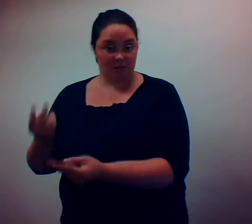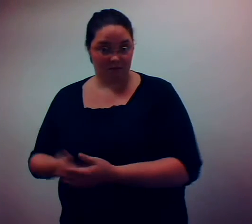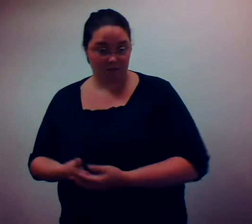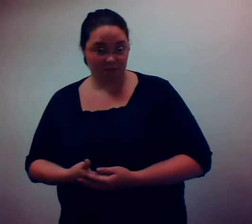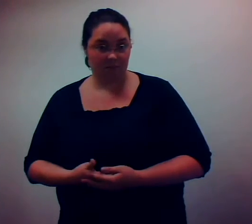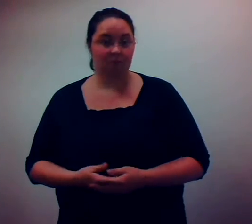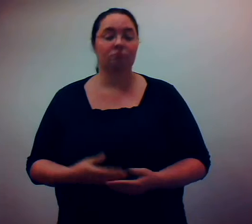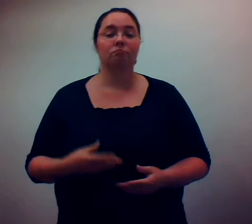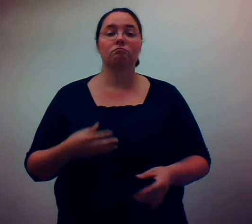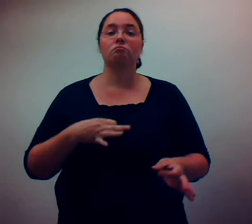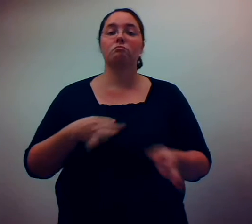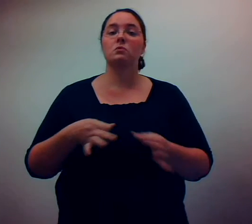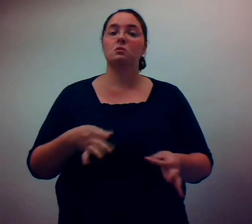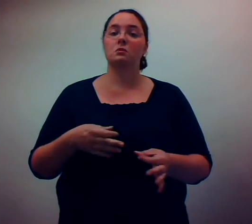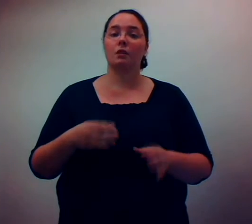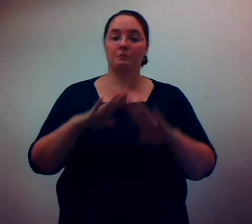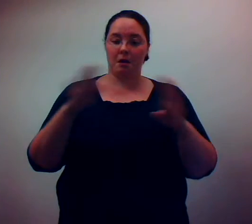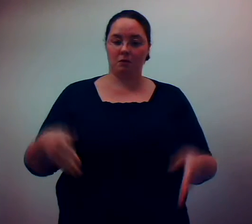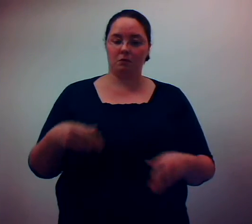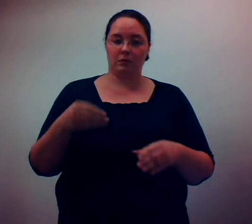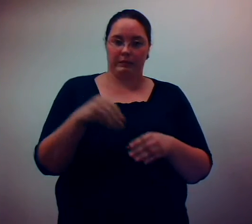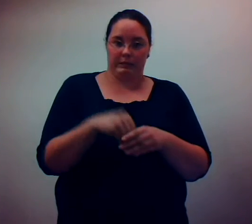we live in today.